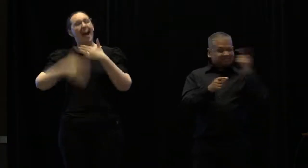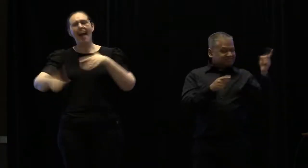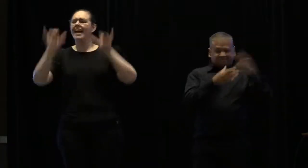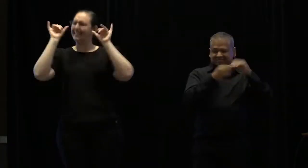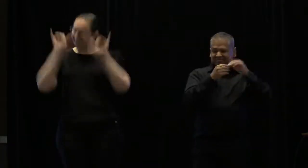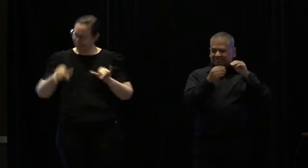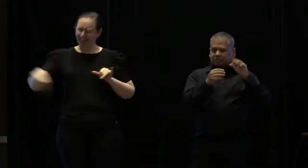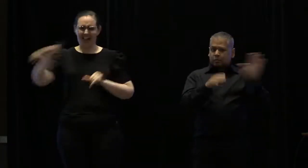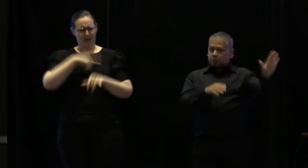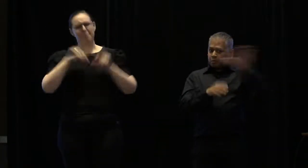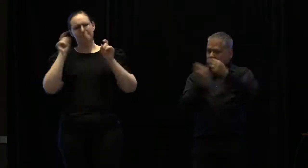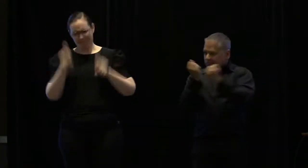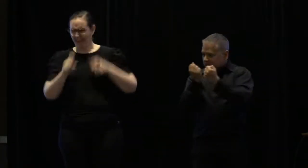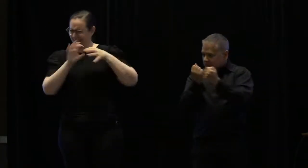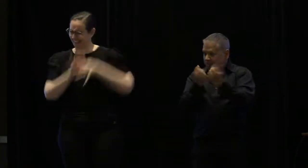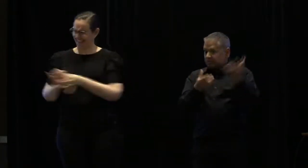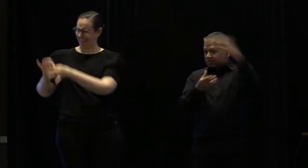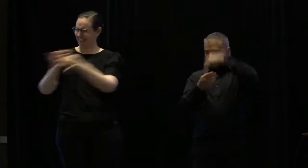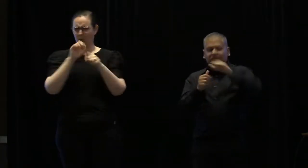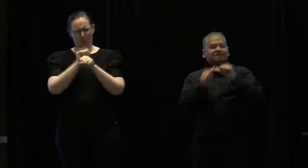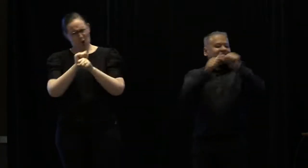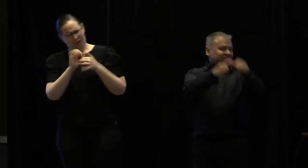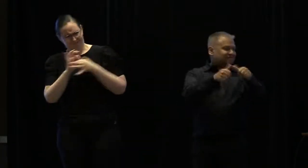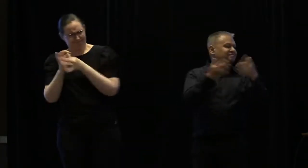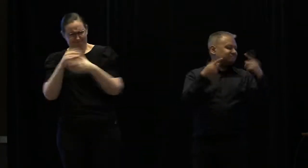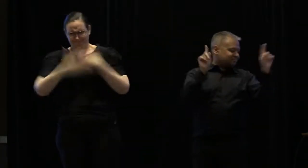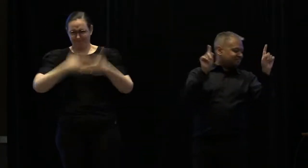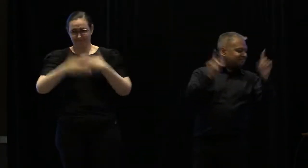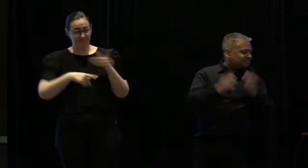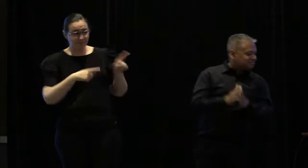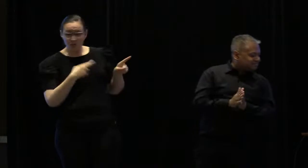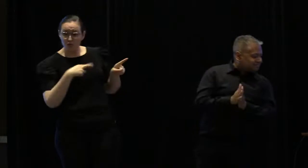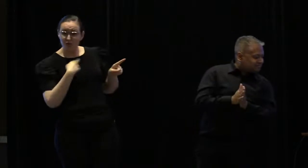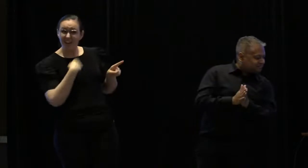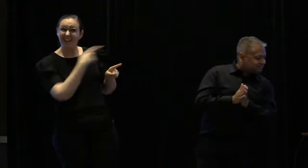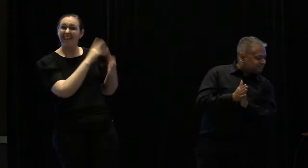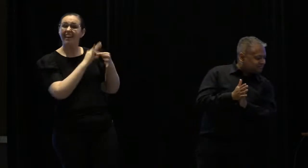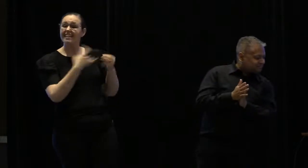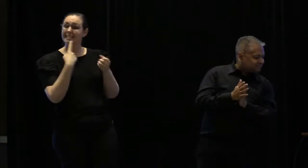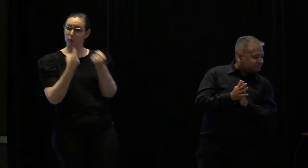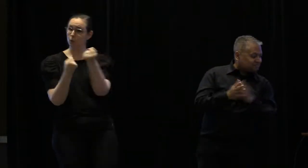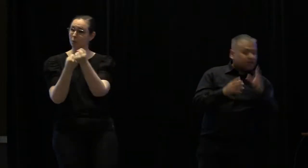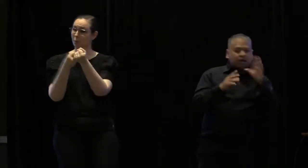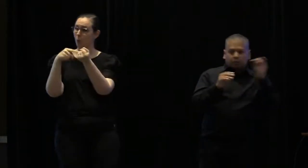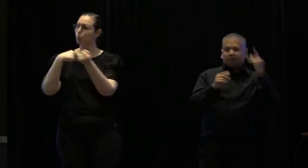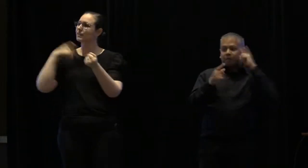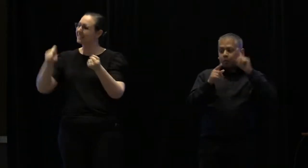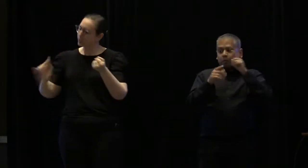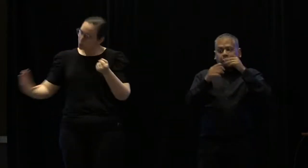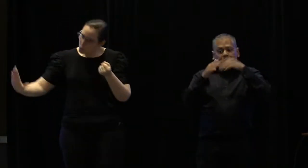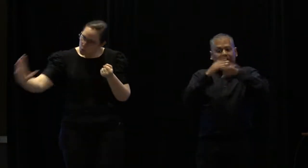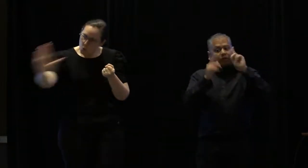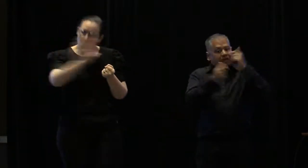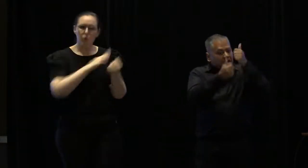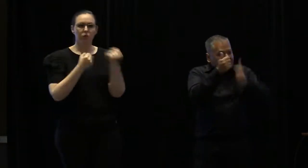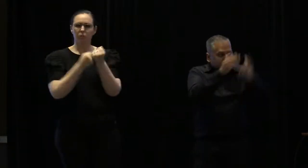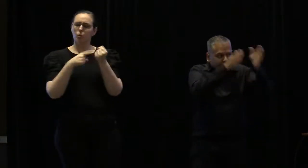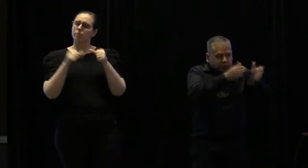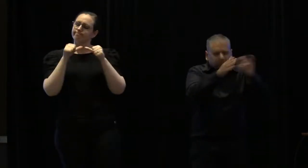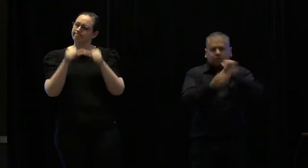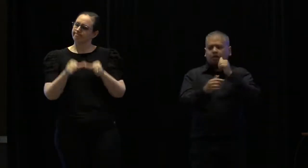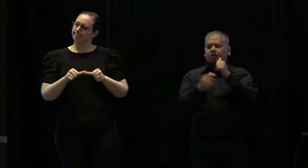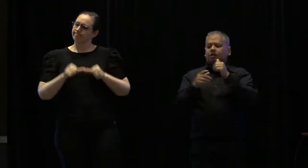We must continue together. Just as Ricky was saying, we continue together as a group, as a